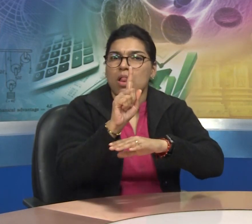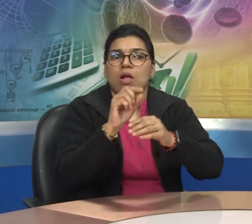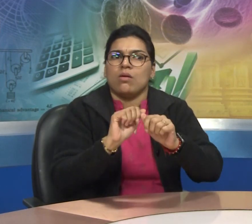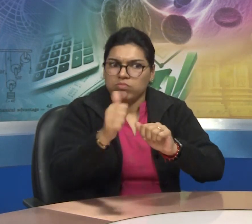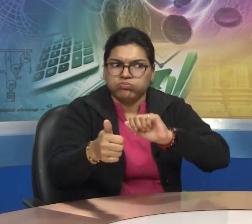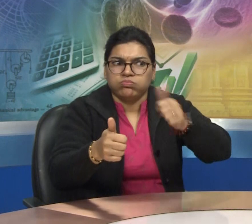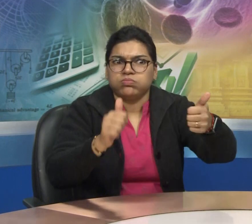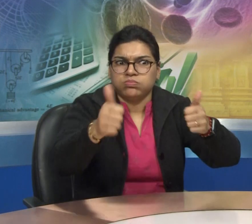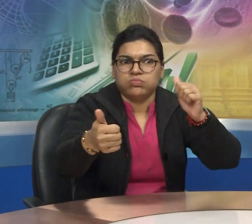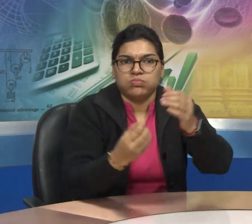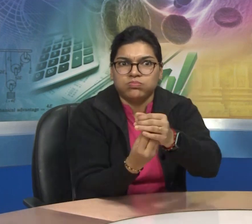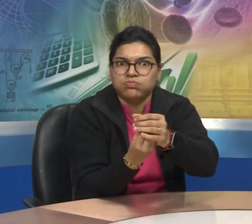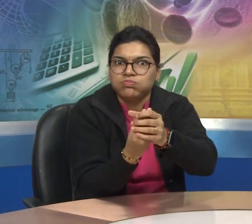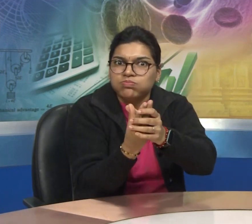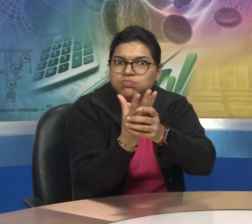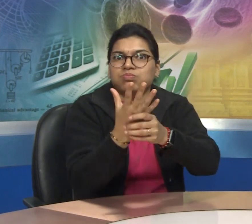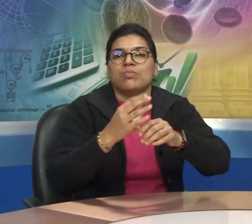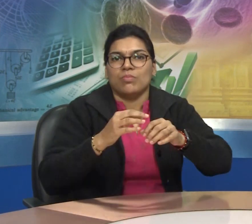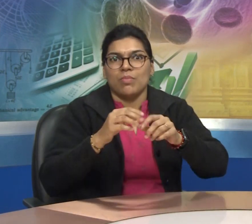library is a growing organism.